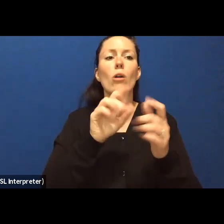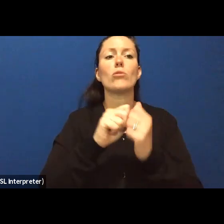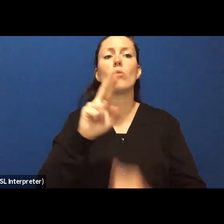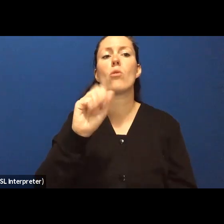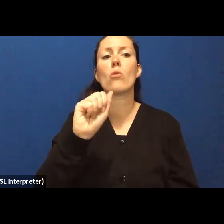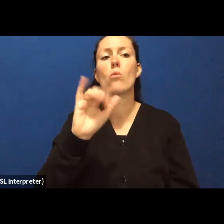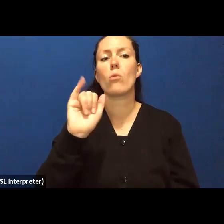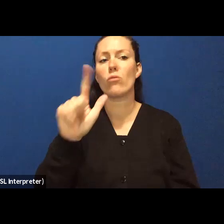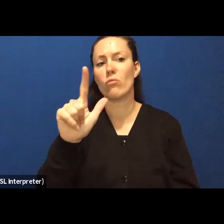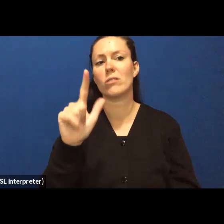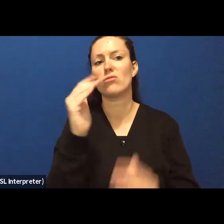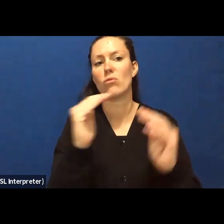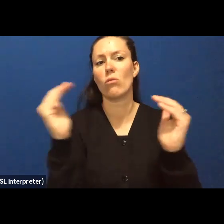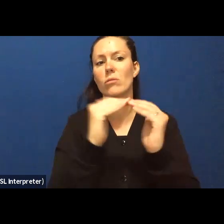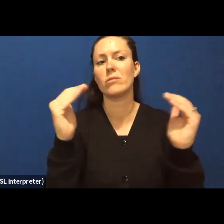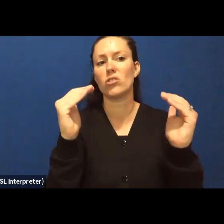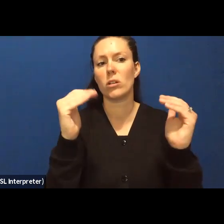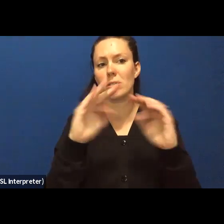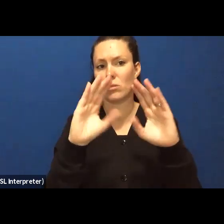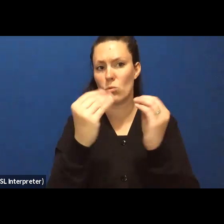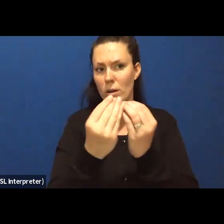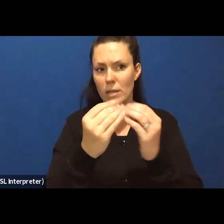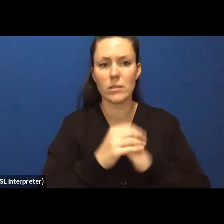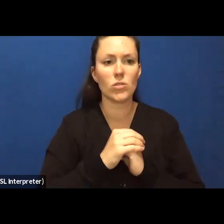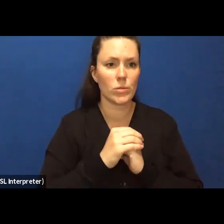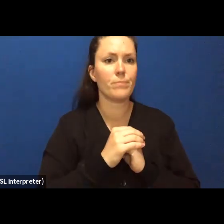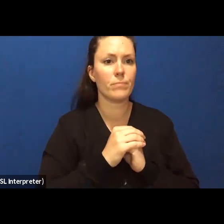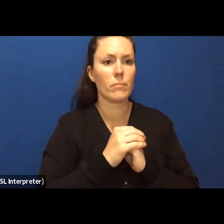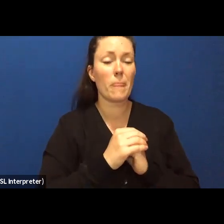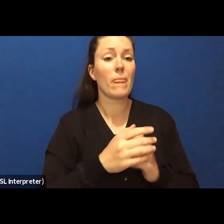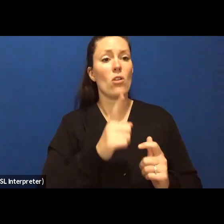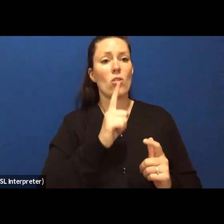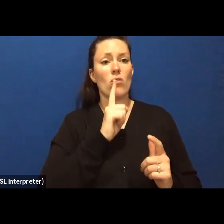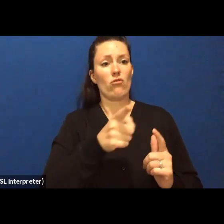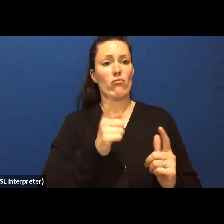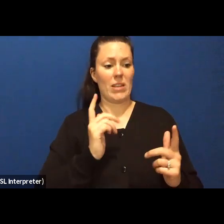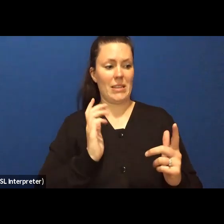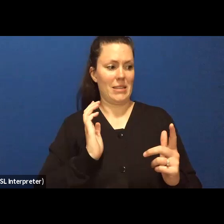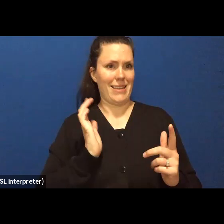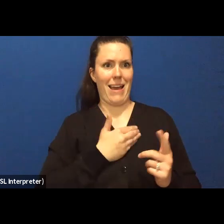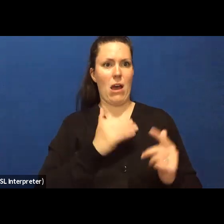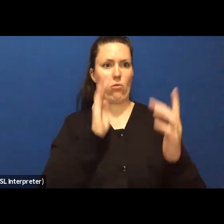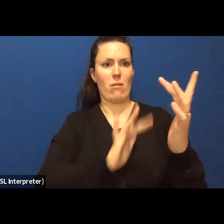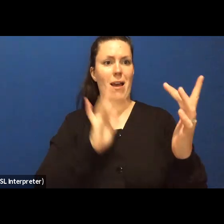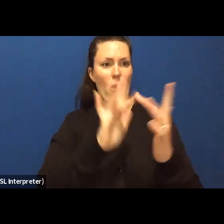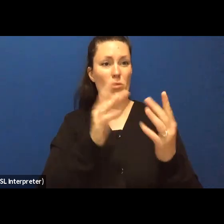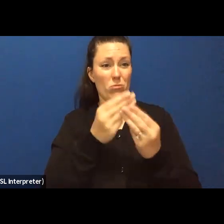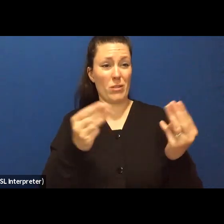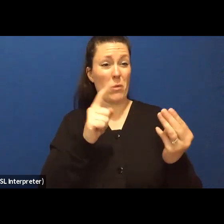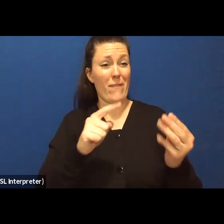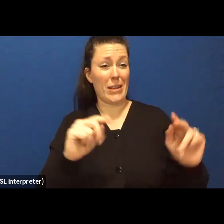organizations. We've had to assess our marketing and outreach material and